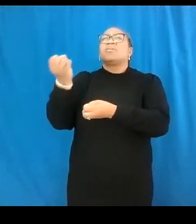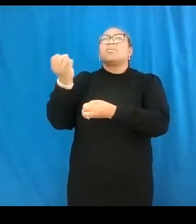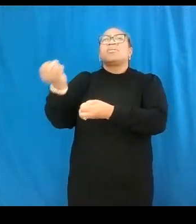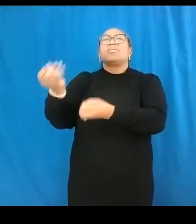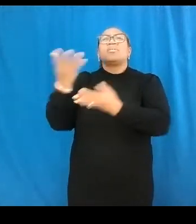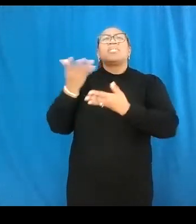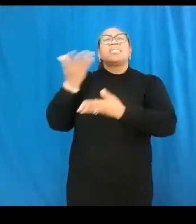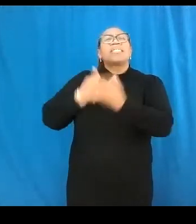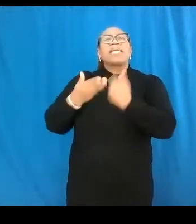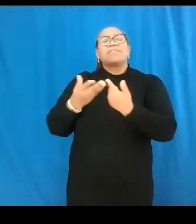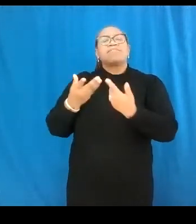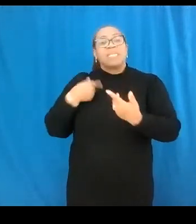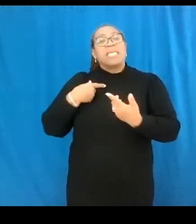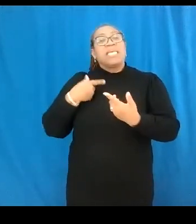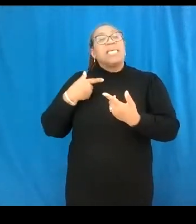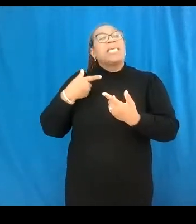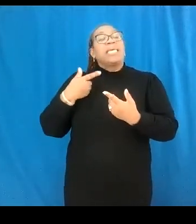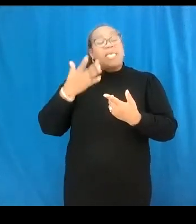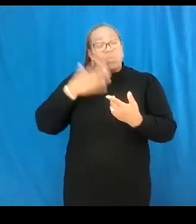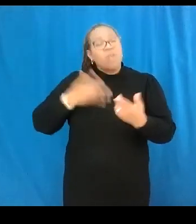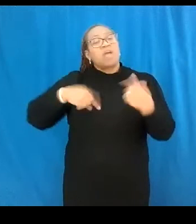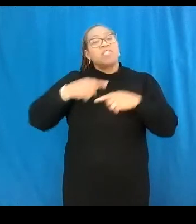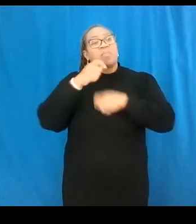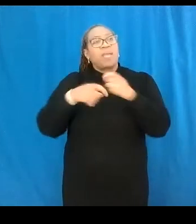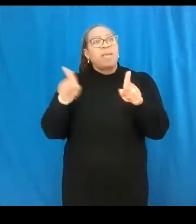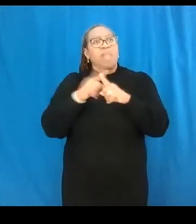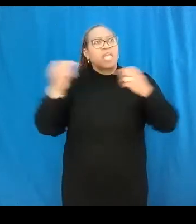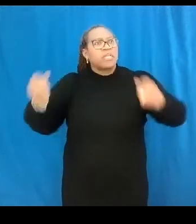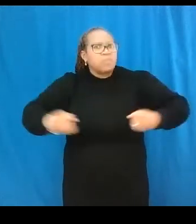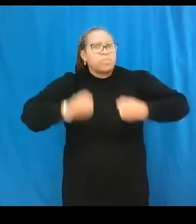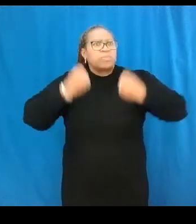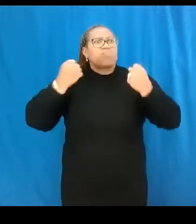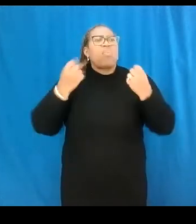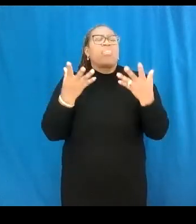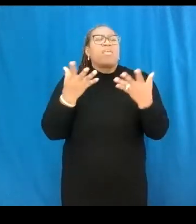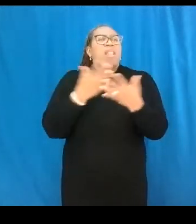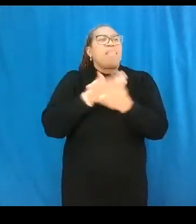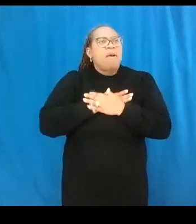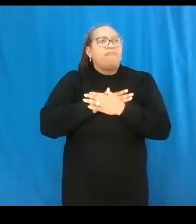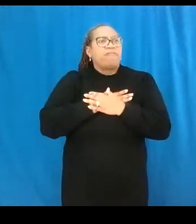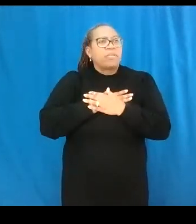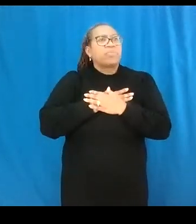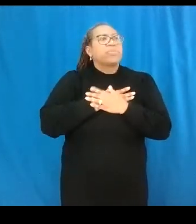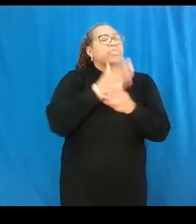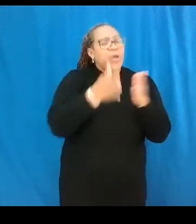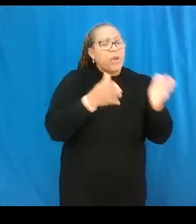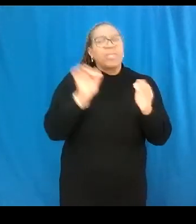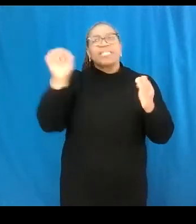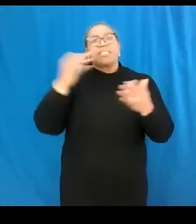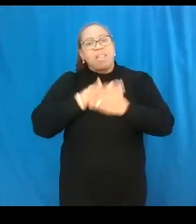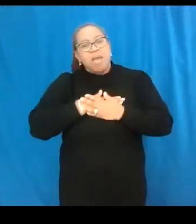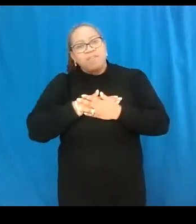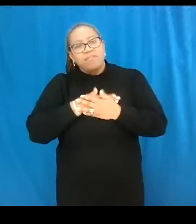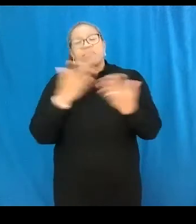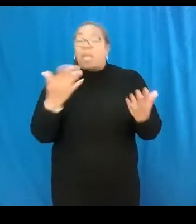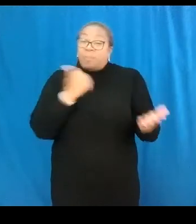of love. And that's my prayer for us today, that we will be a force of love. And if I'm being honest, it's not